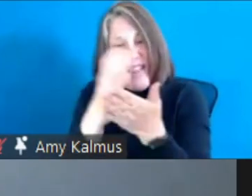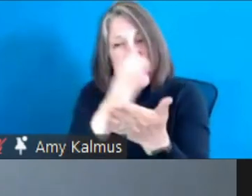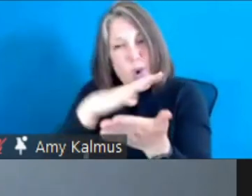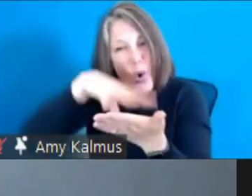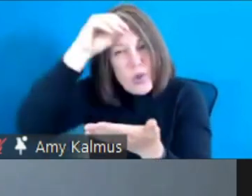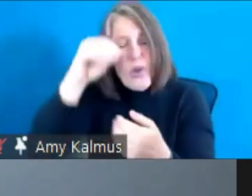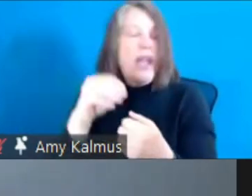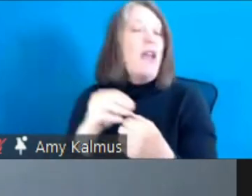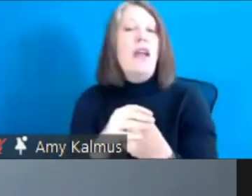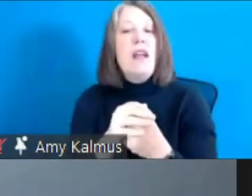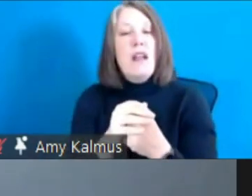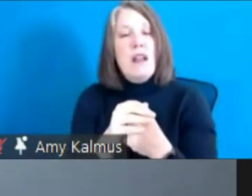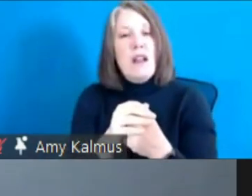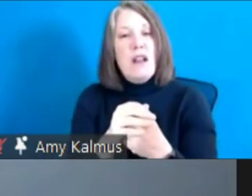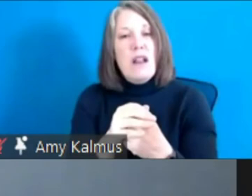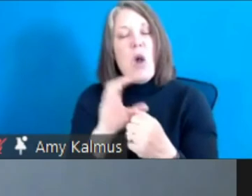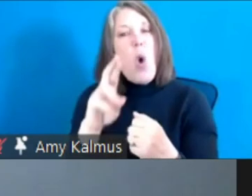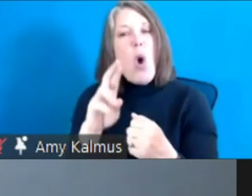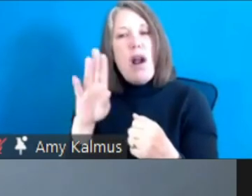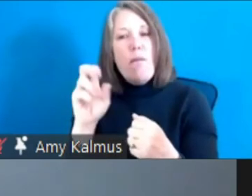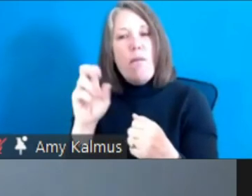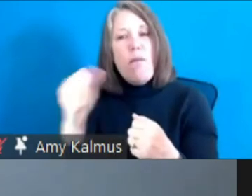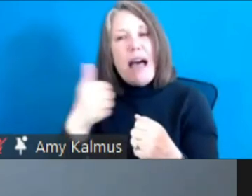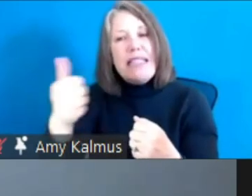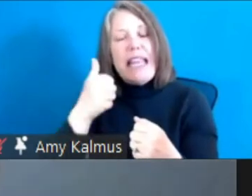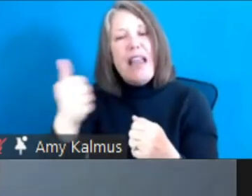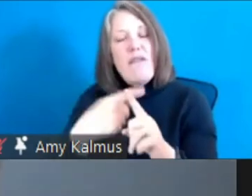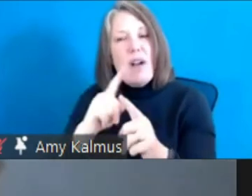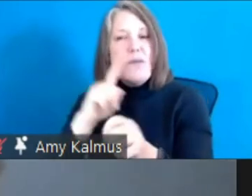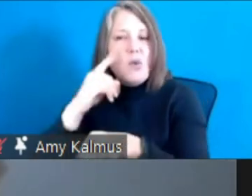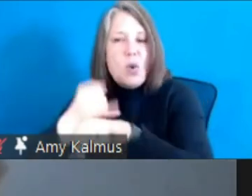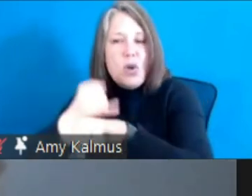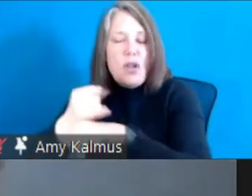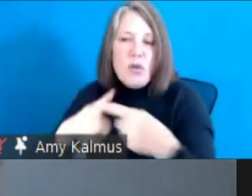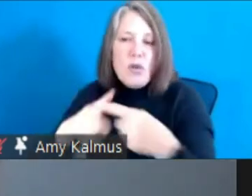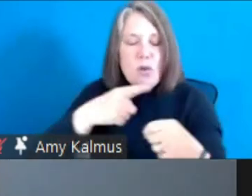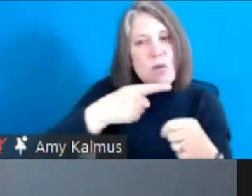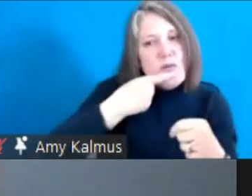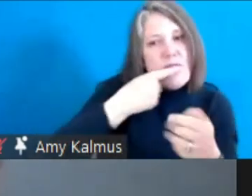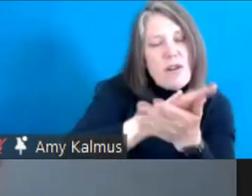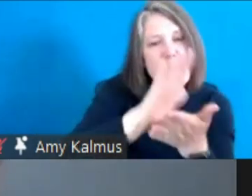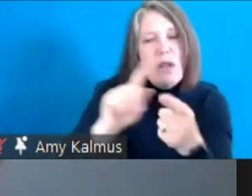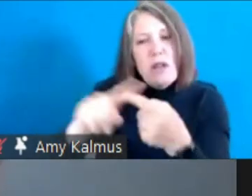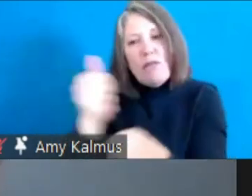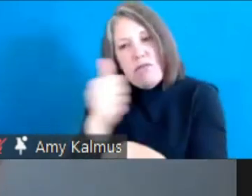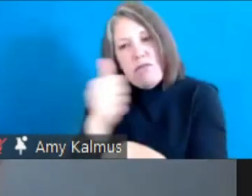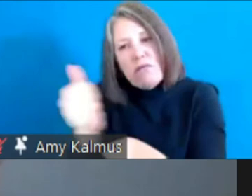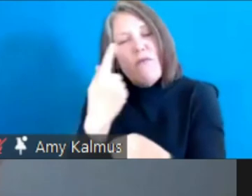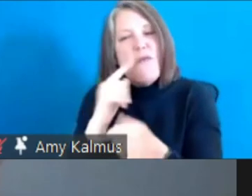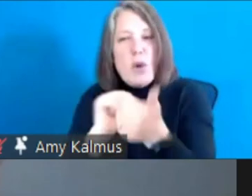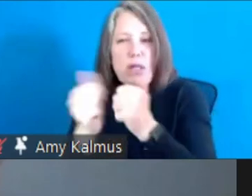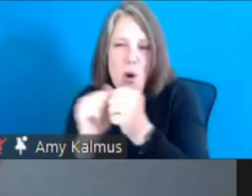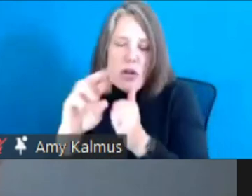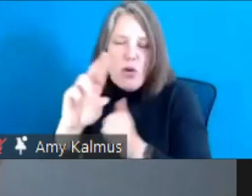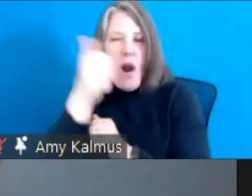or busing from the schools for the deaf to public schools to participate in sports or in other